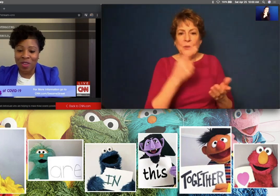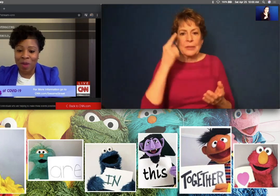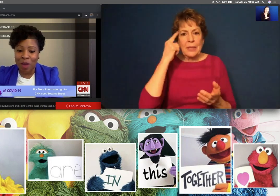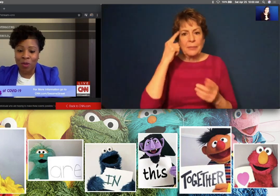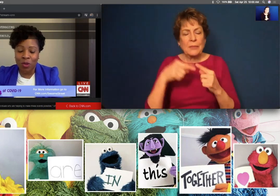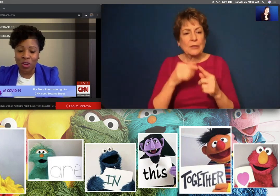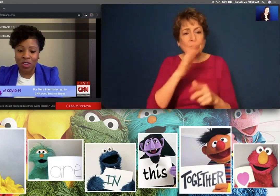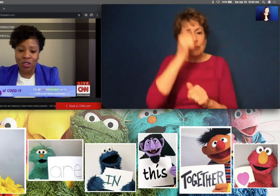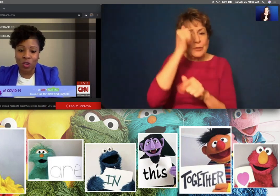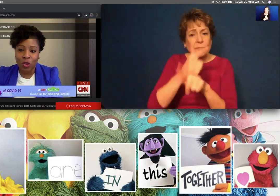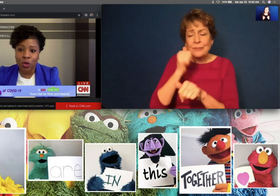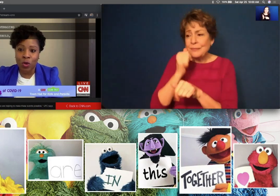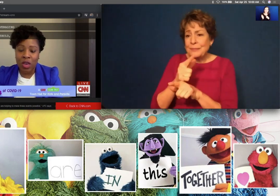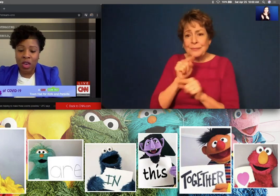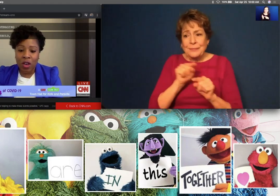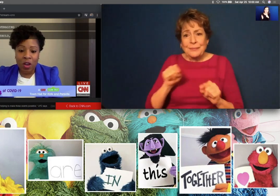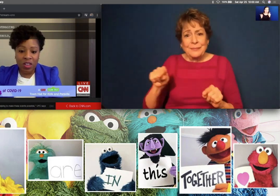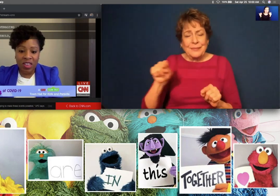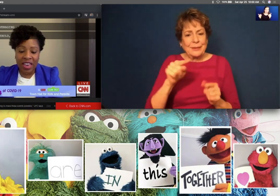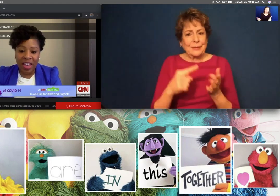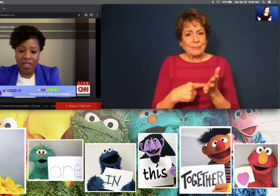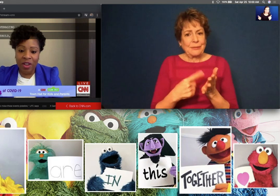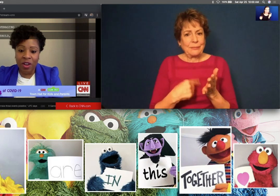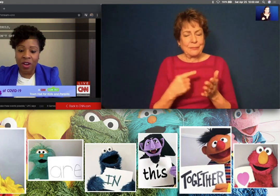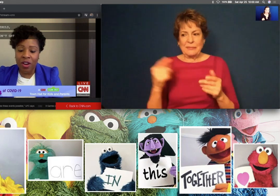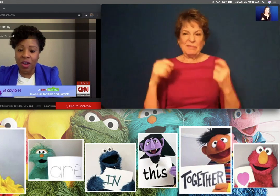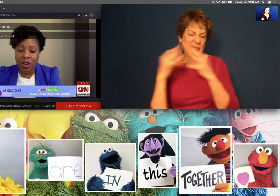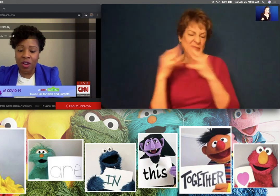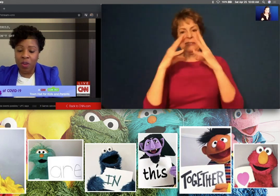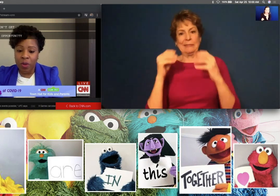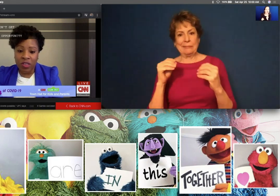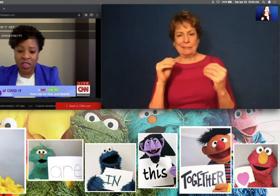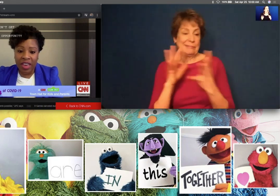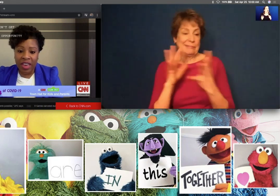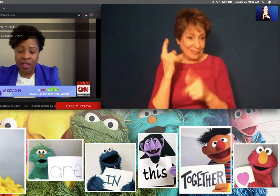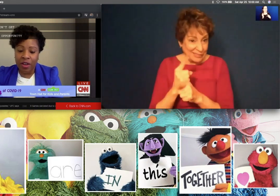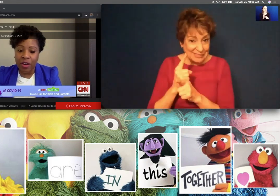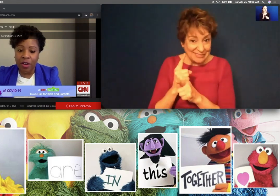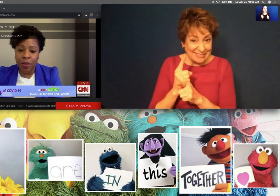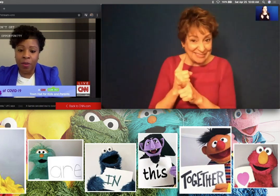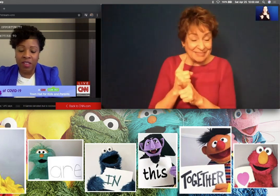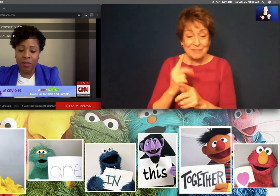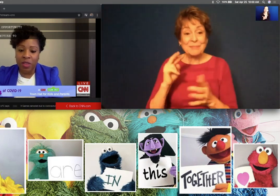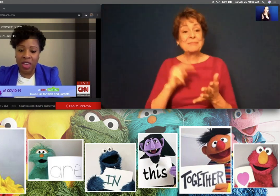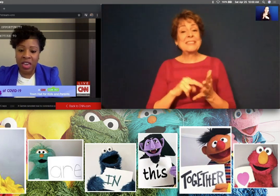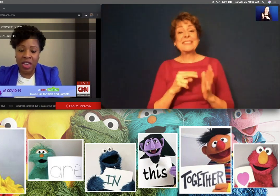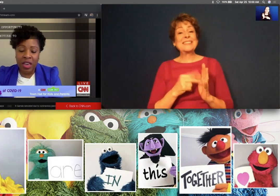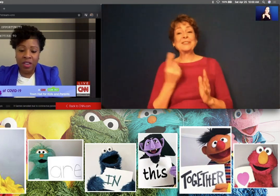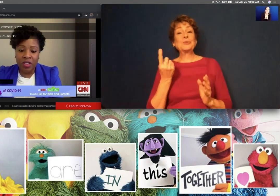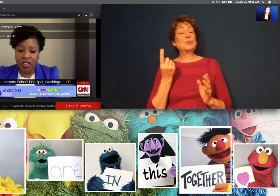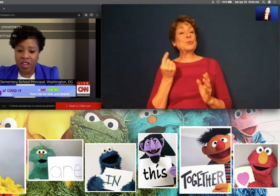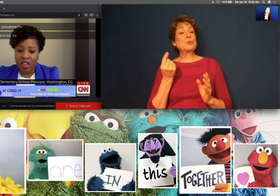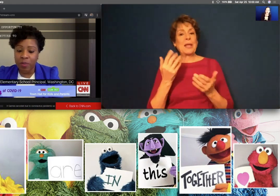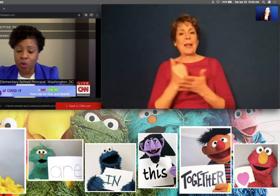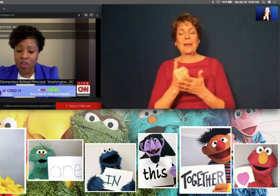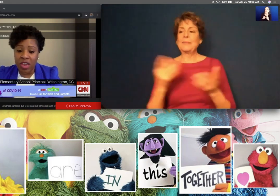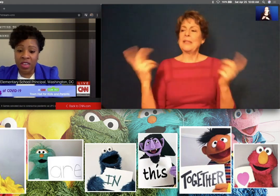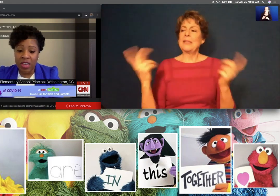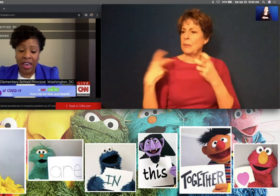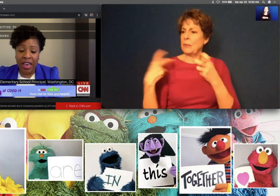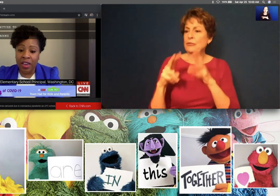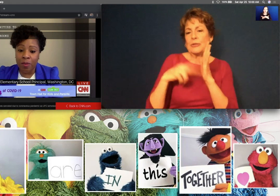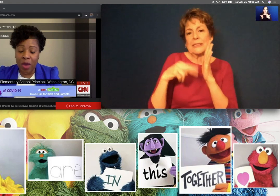get along. So it's a rich opportunity to give them opportunities to cook together, read books